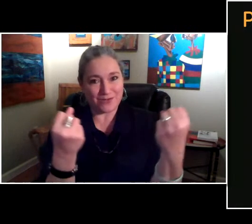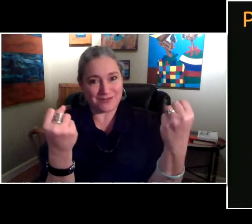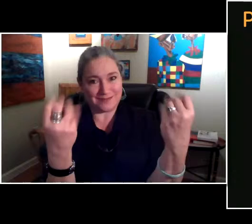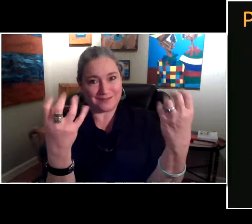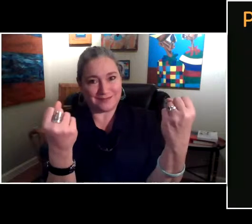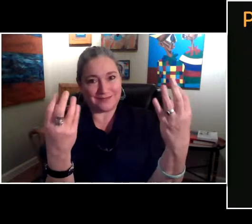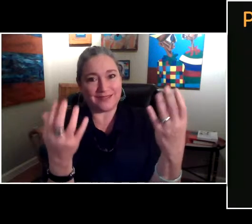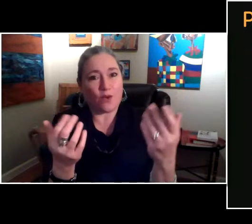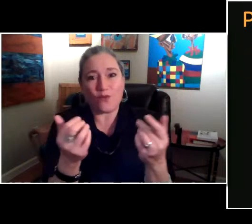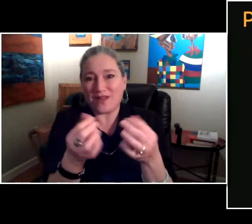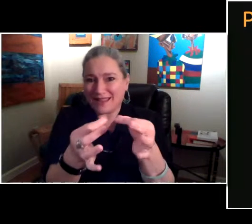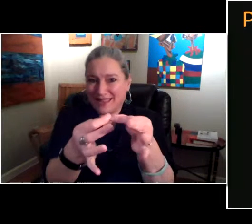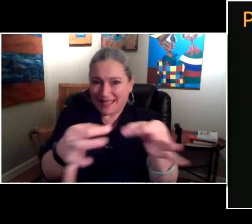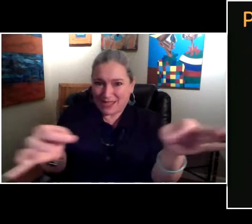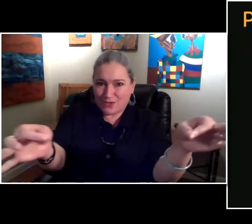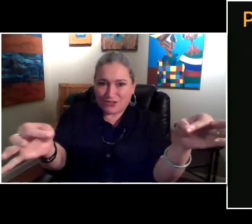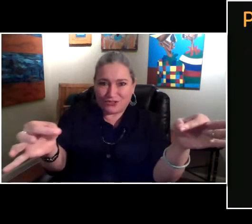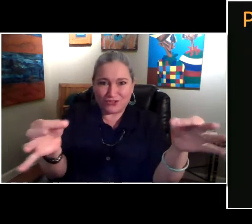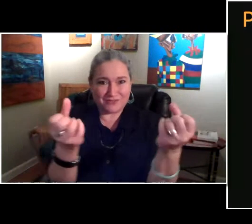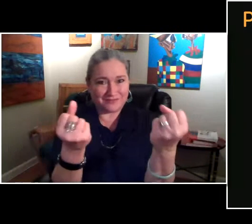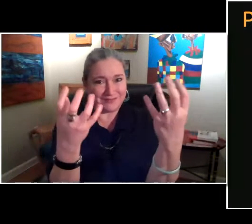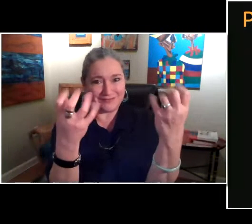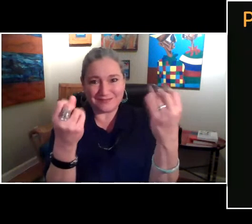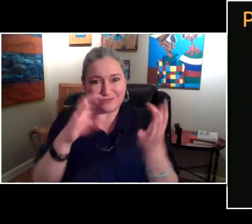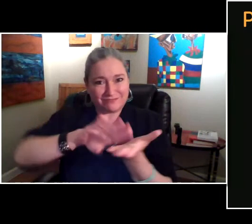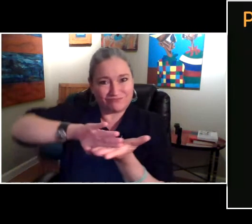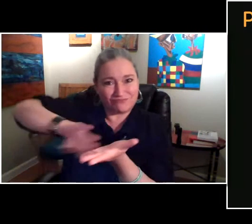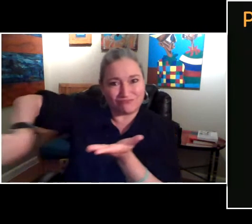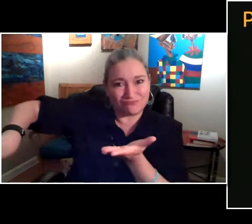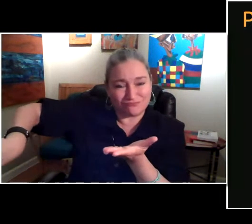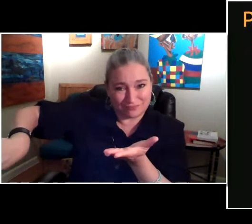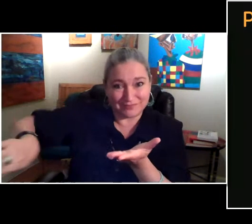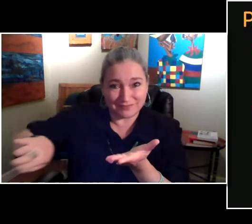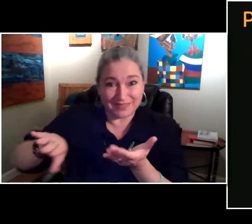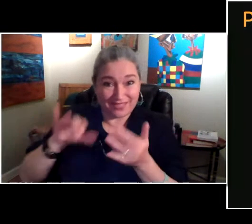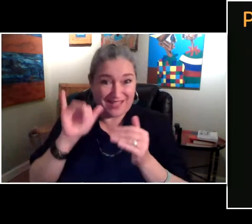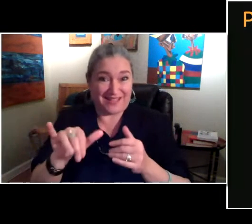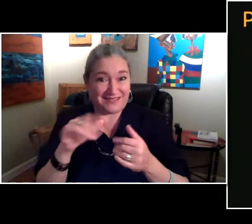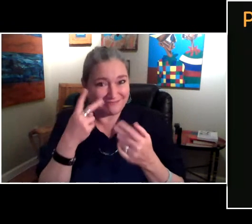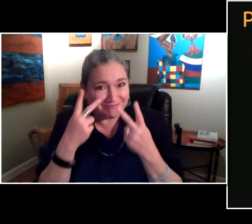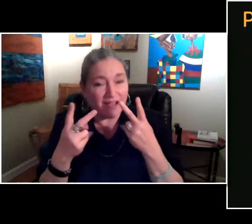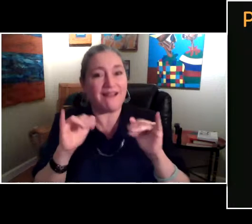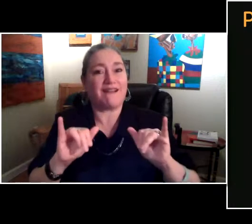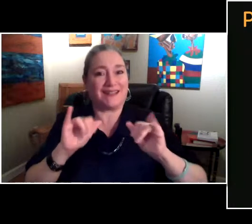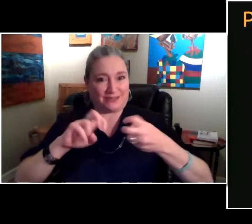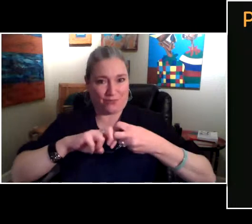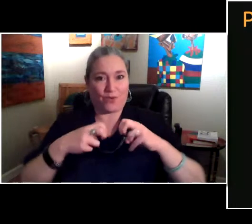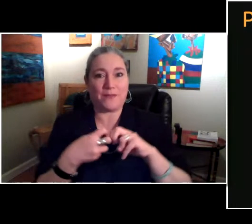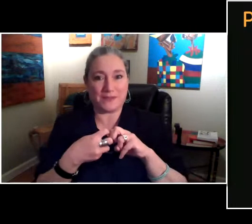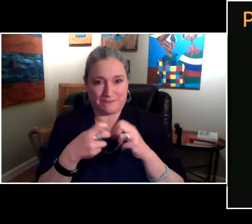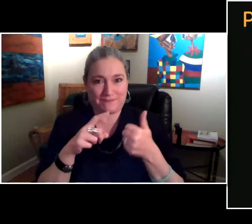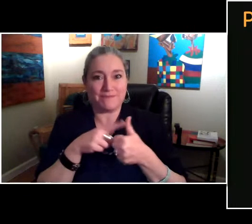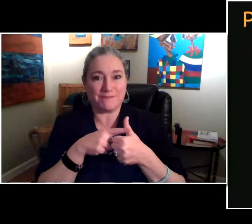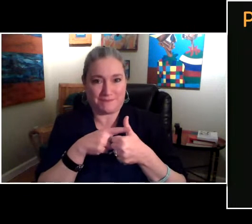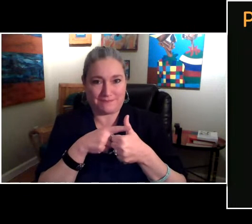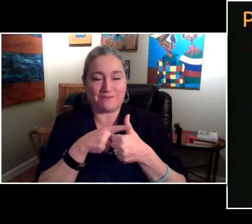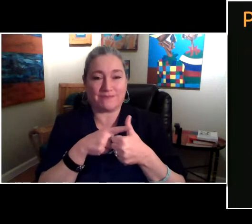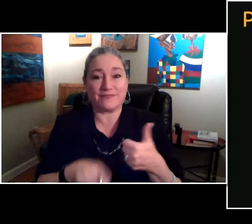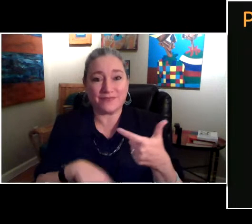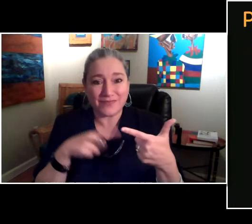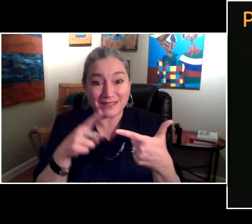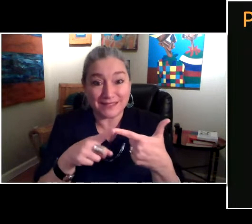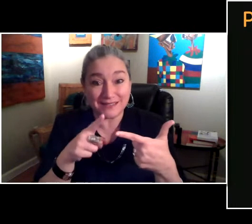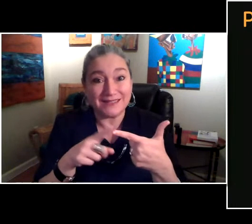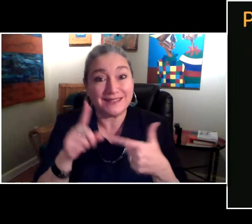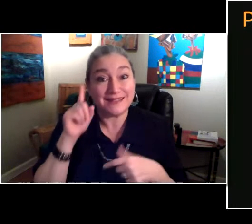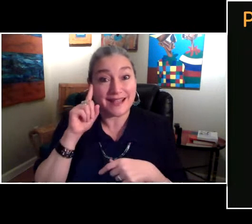make children be able to hear and speak without actually talking about options like sign language and a cultural response.